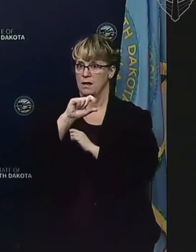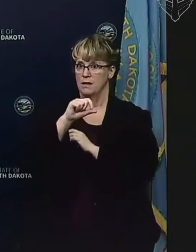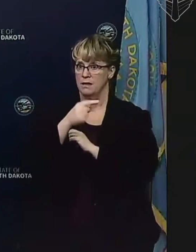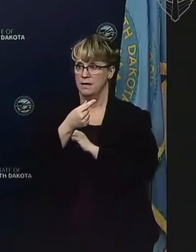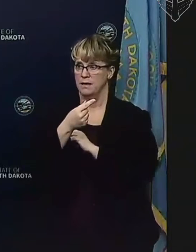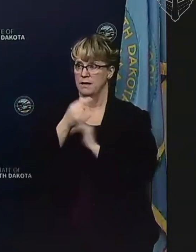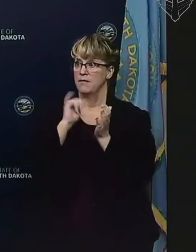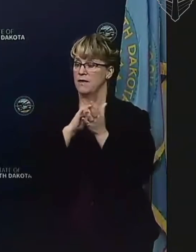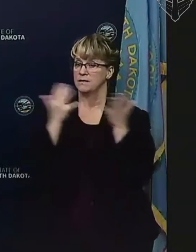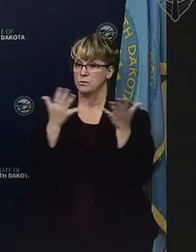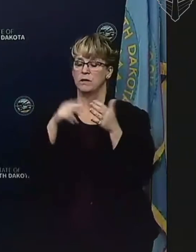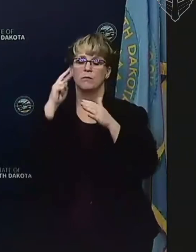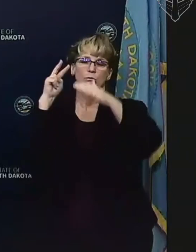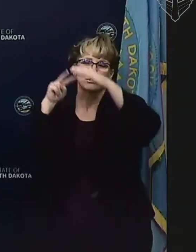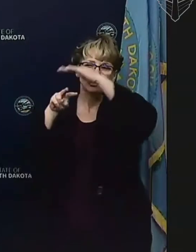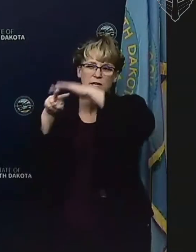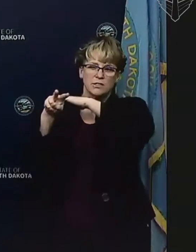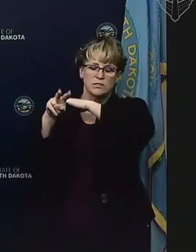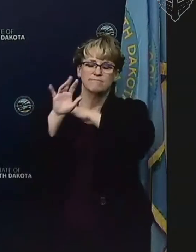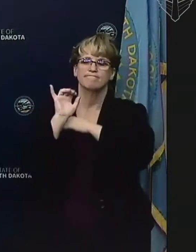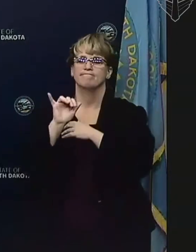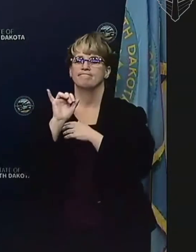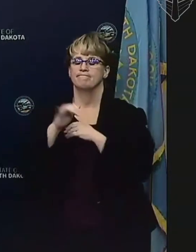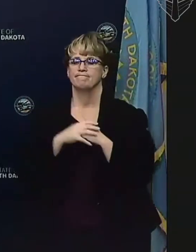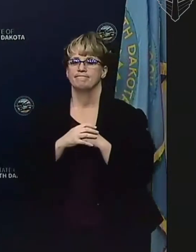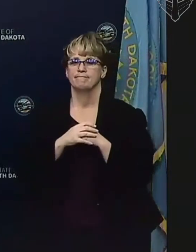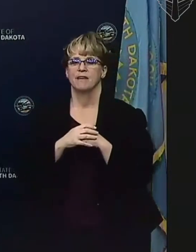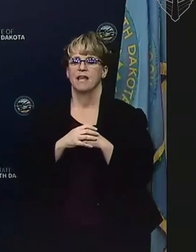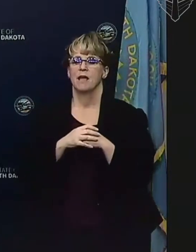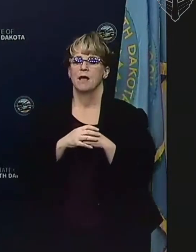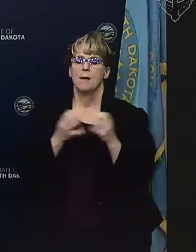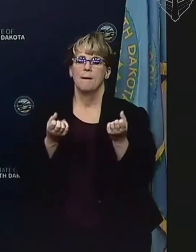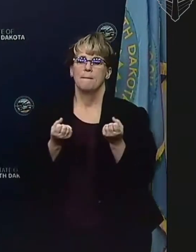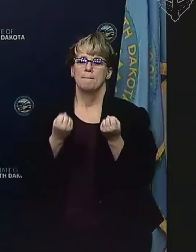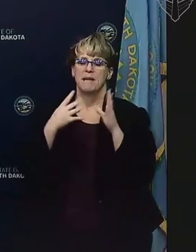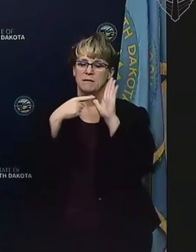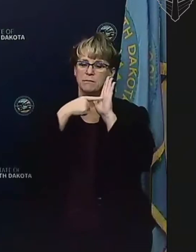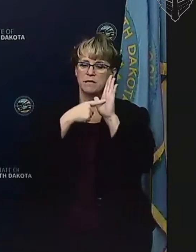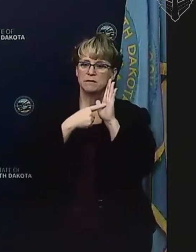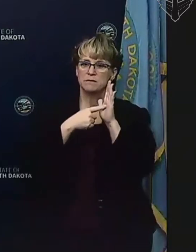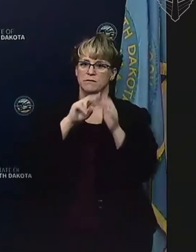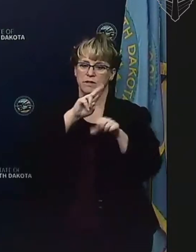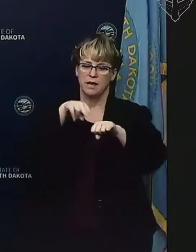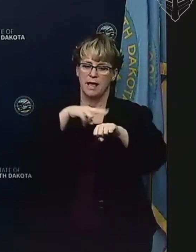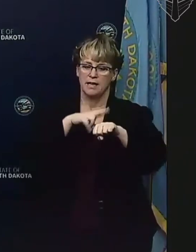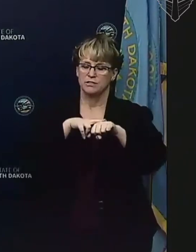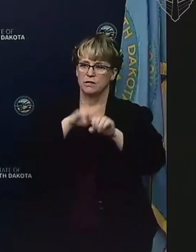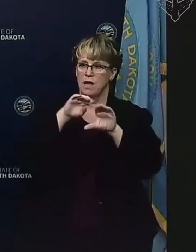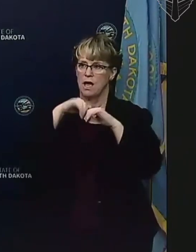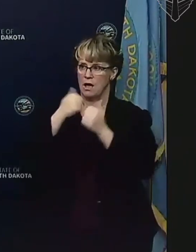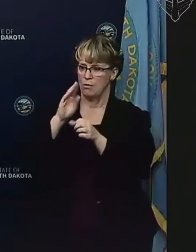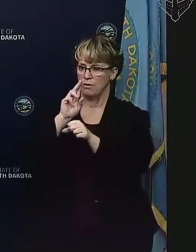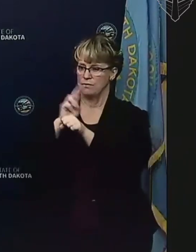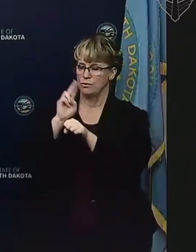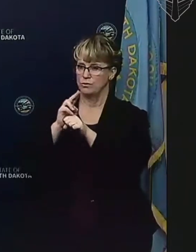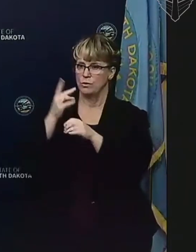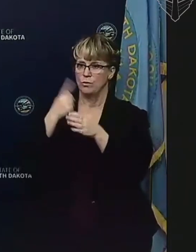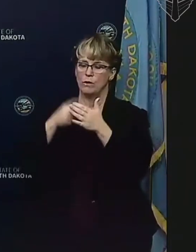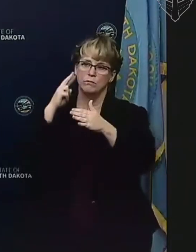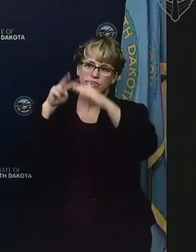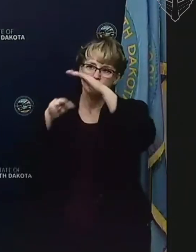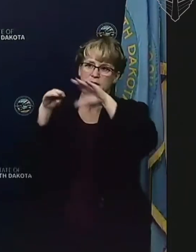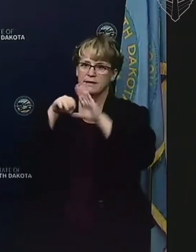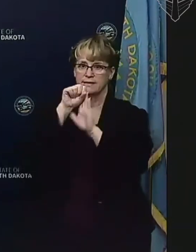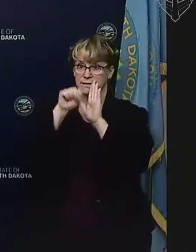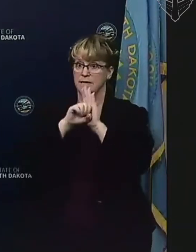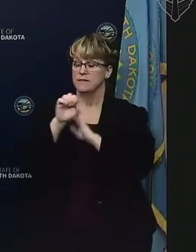is projections. And it is based on several of the national models that we've incorporated into how we've predicted what will happen in the state